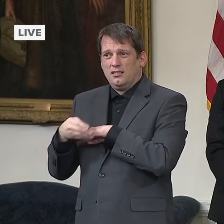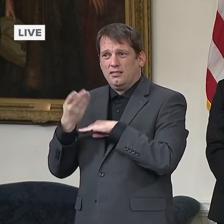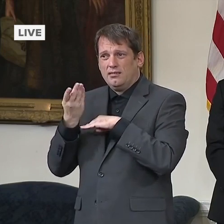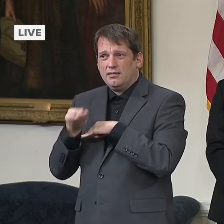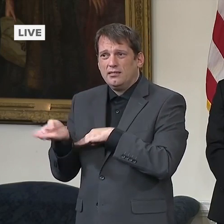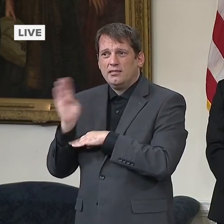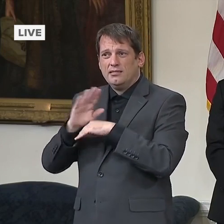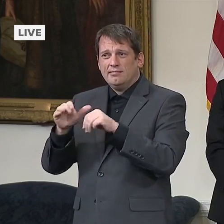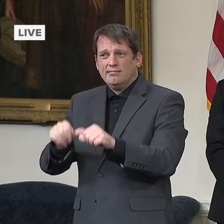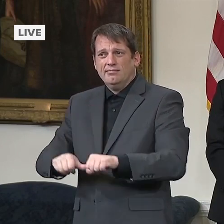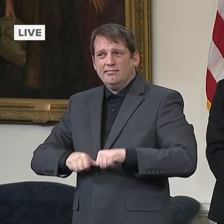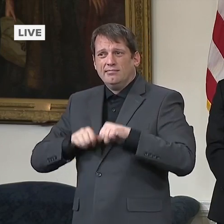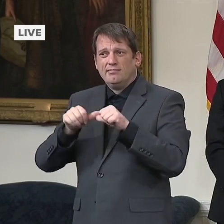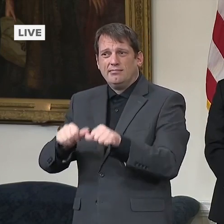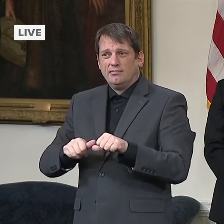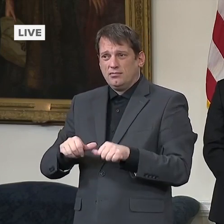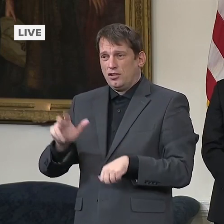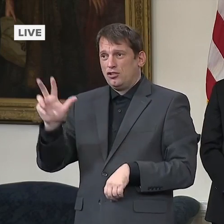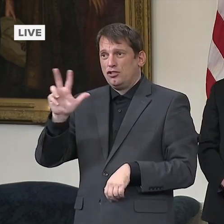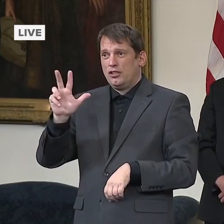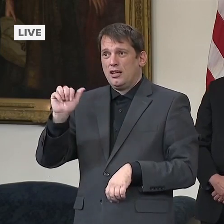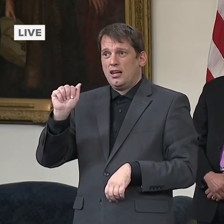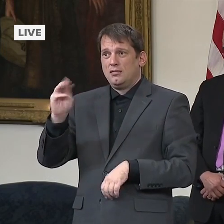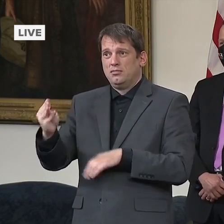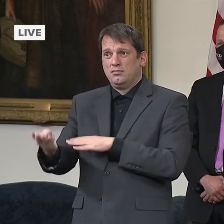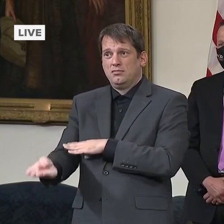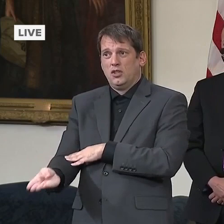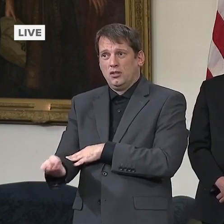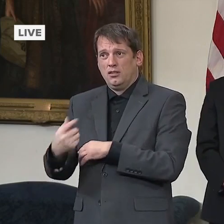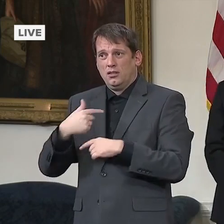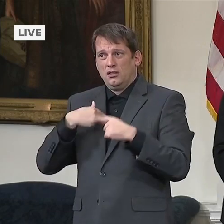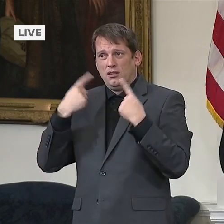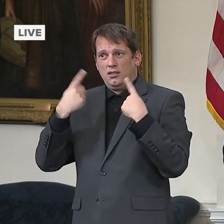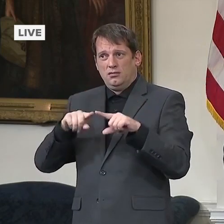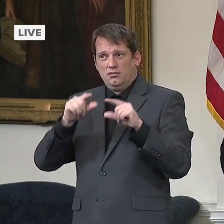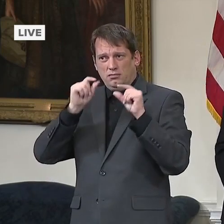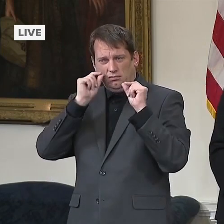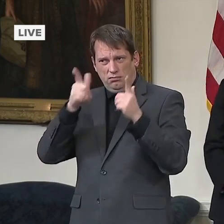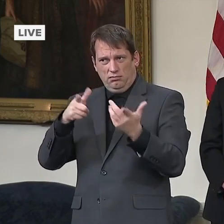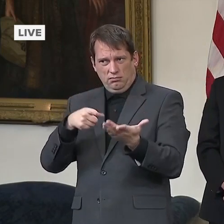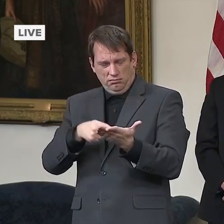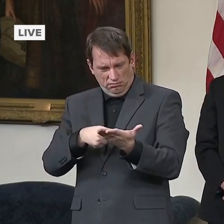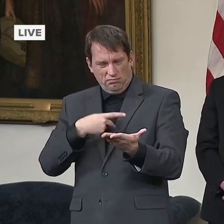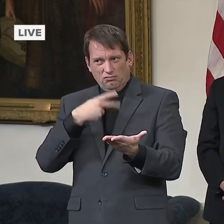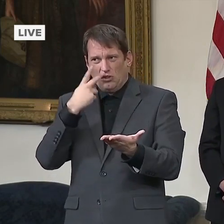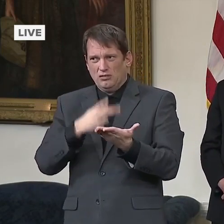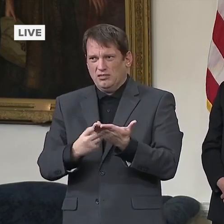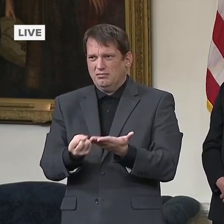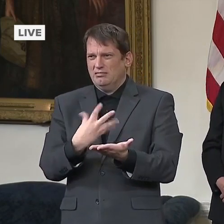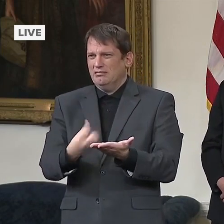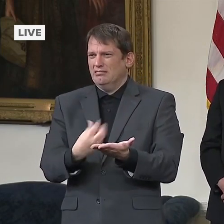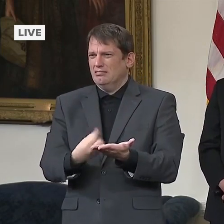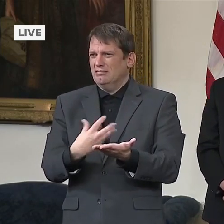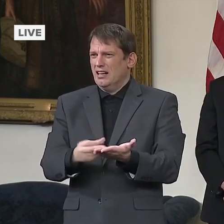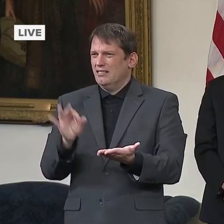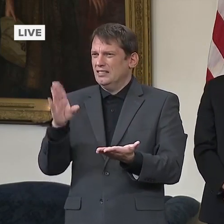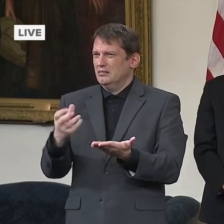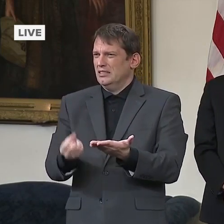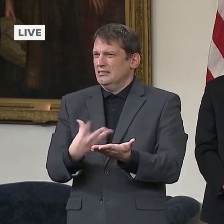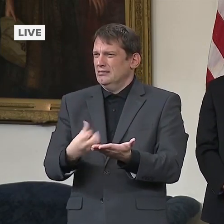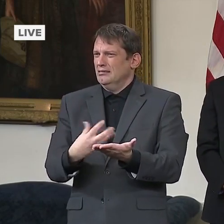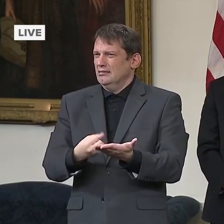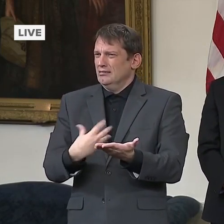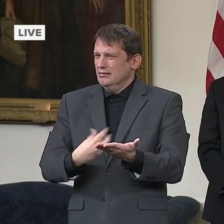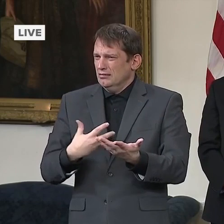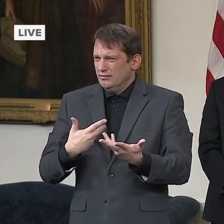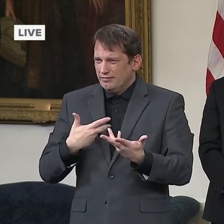morning, and I get people that are spewing kind of angry, hateful things every day, all day on Facebook, and I just